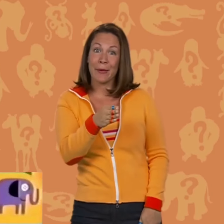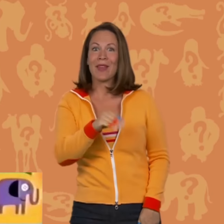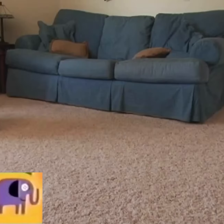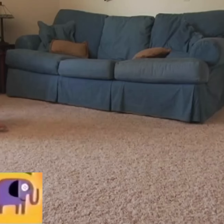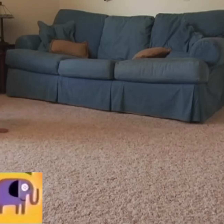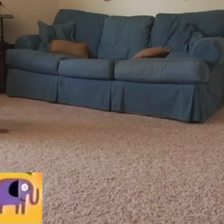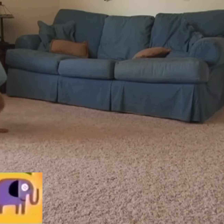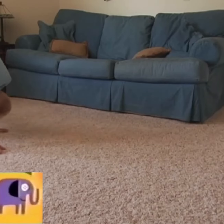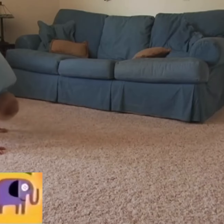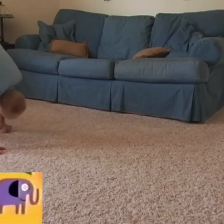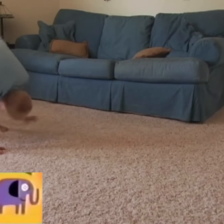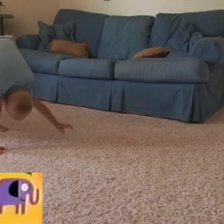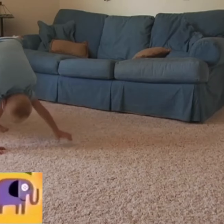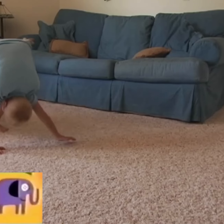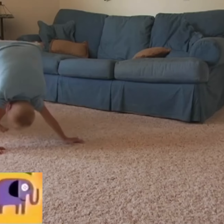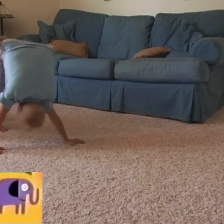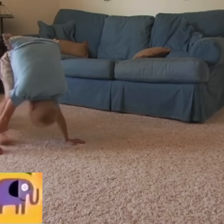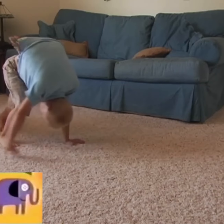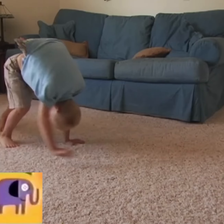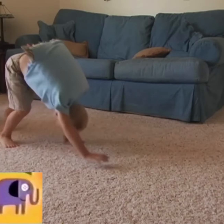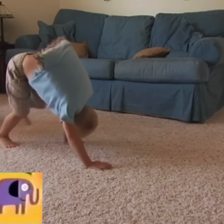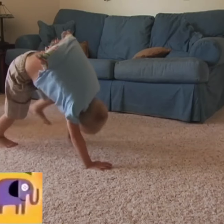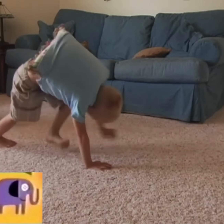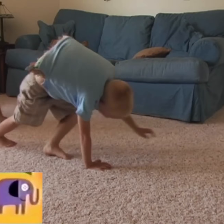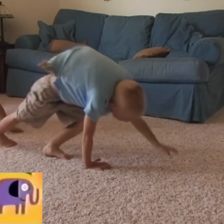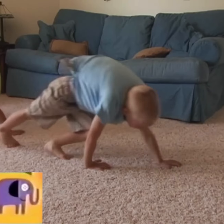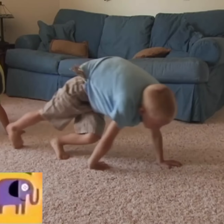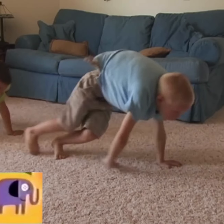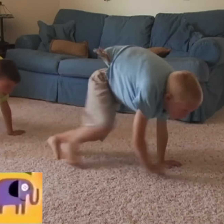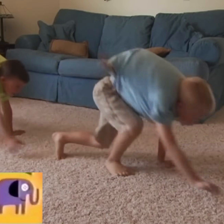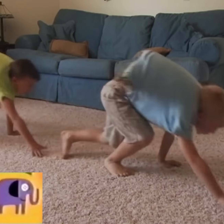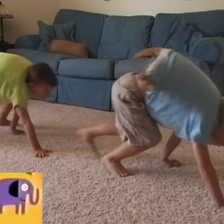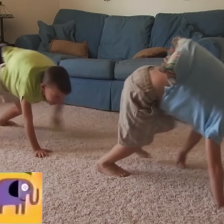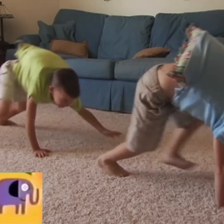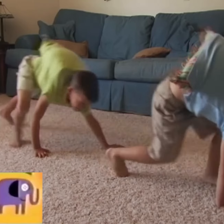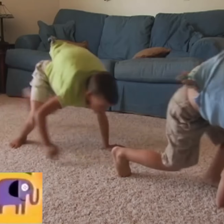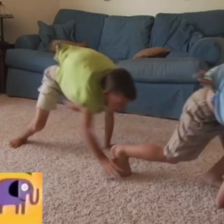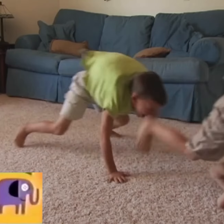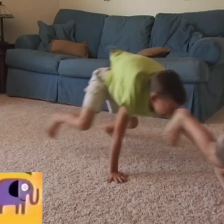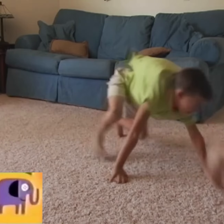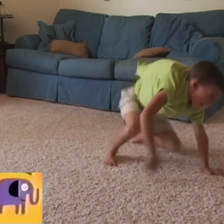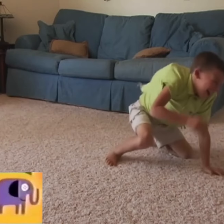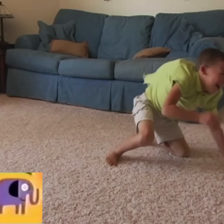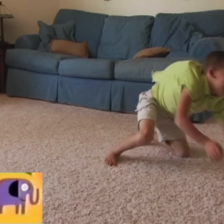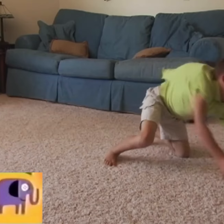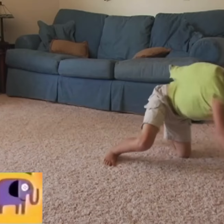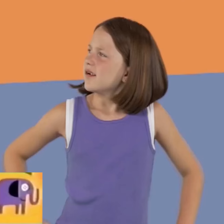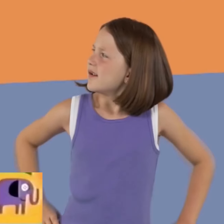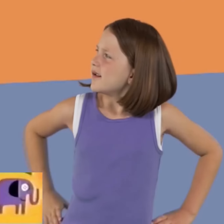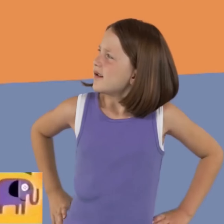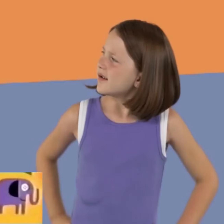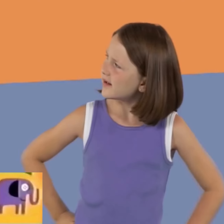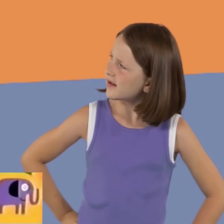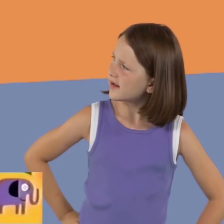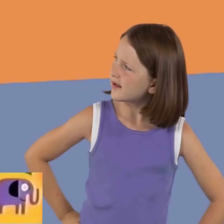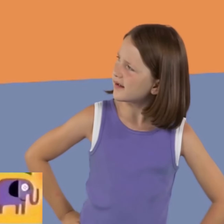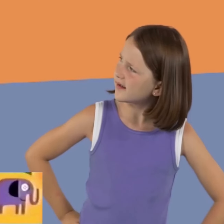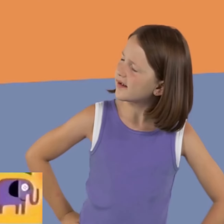and sometimes two. If you're stuck in the desert, I will get you through. Guess what I am?